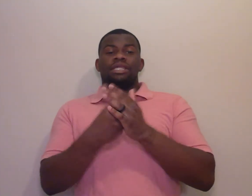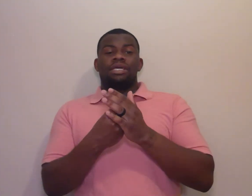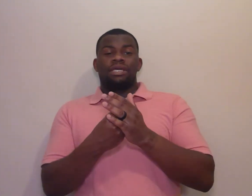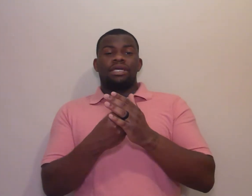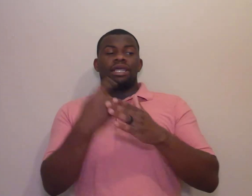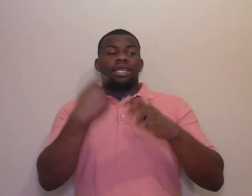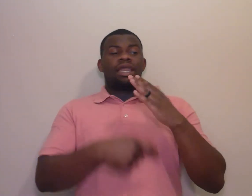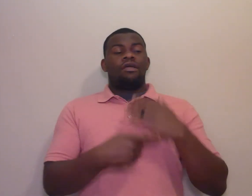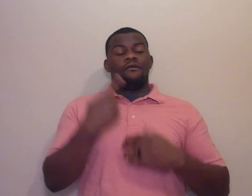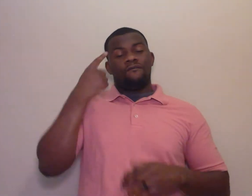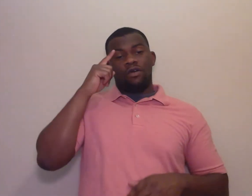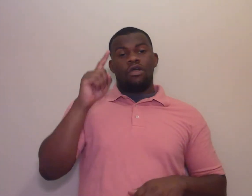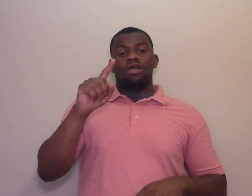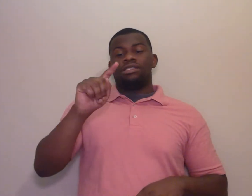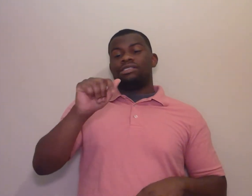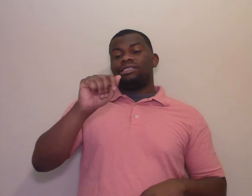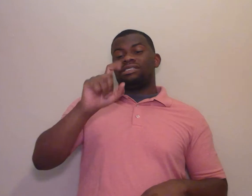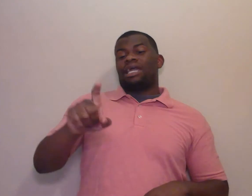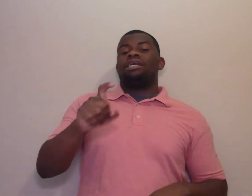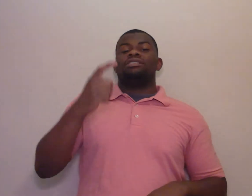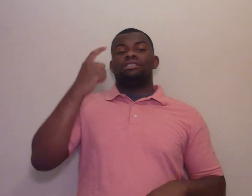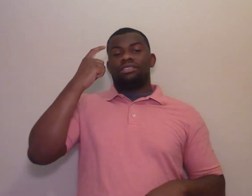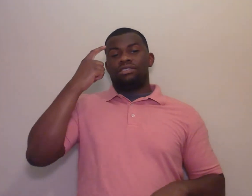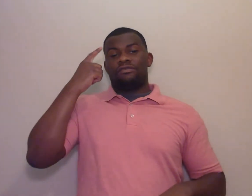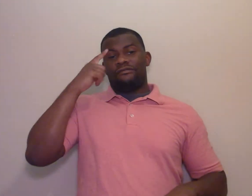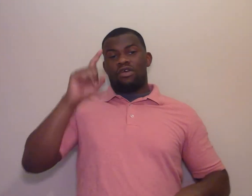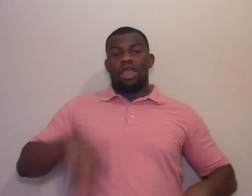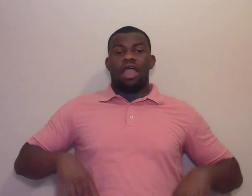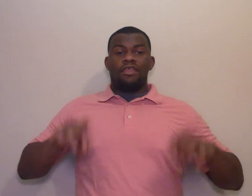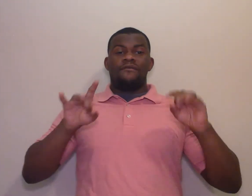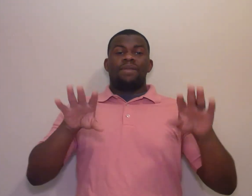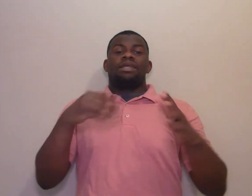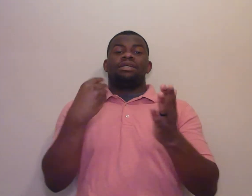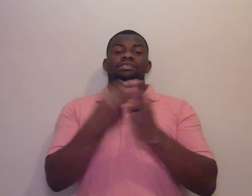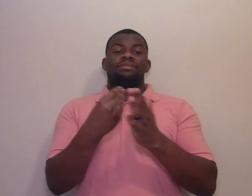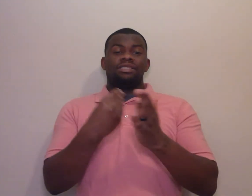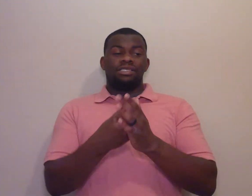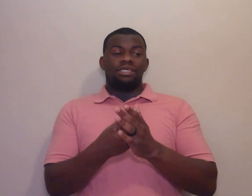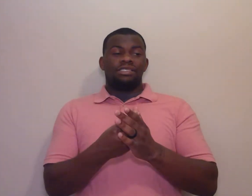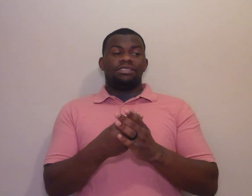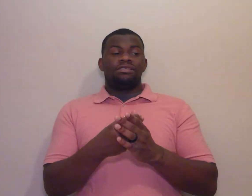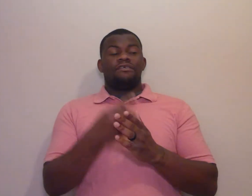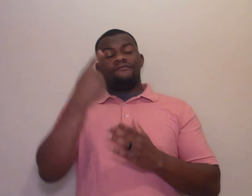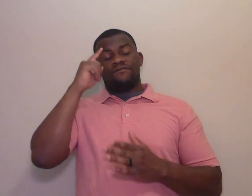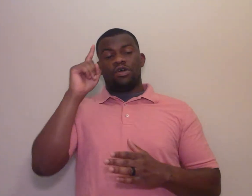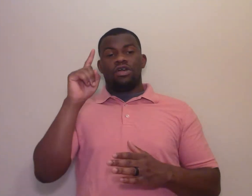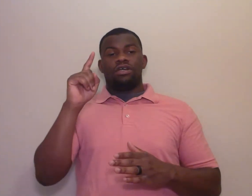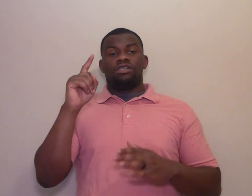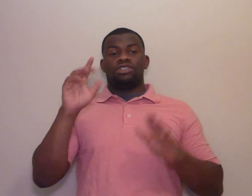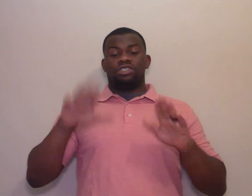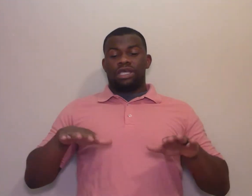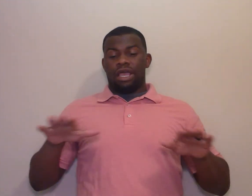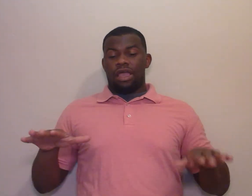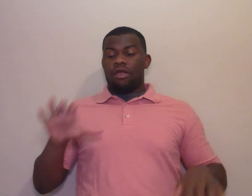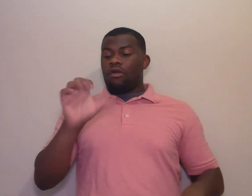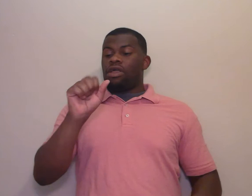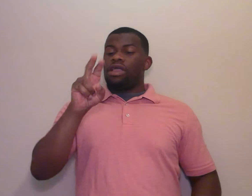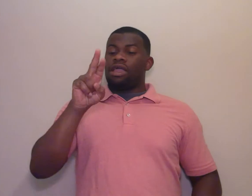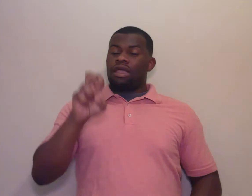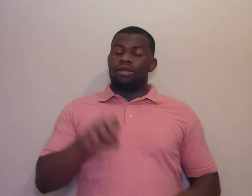pay for out-of-pocket expenses related to health and child care. New employees can enroll for the remainder of the plan year upon